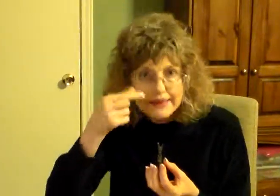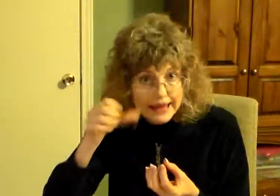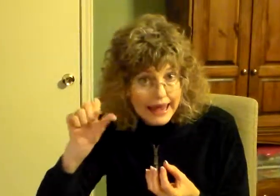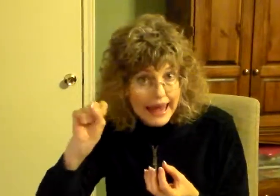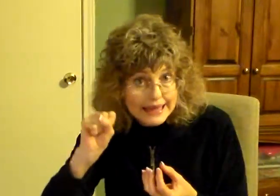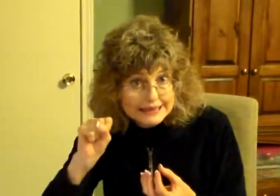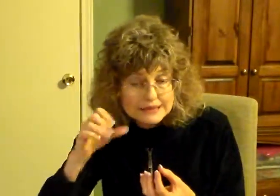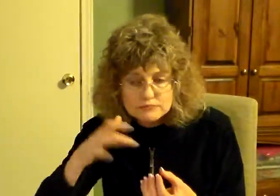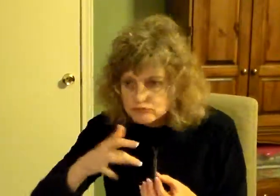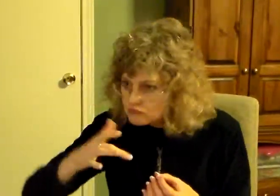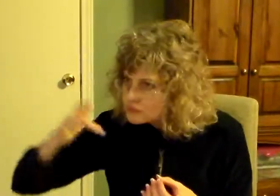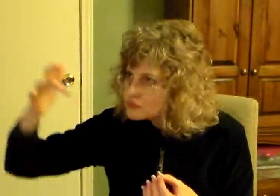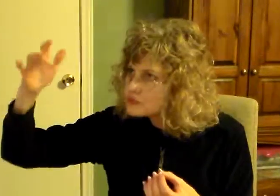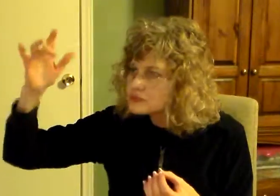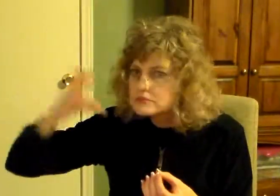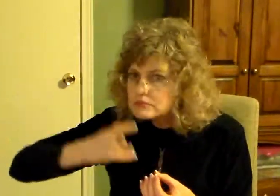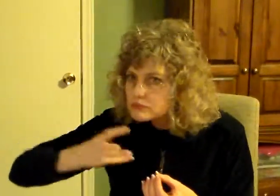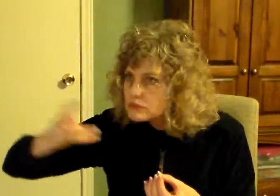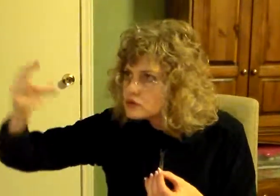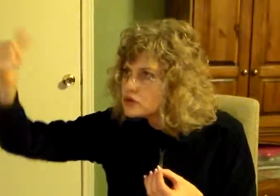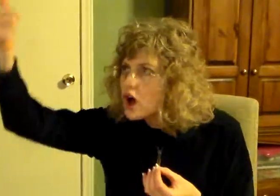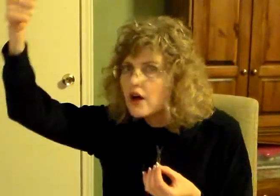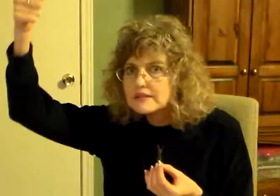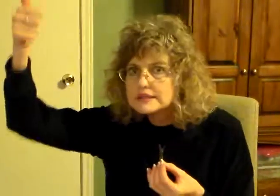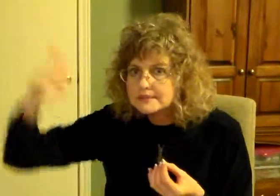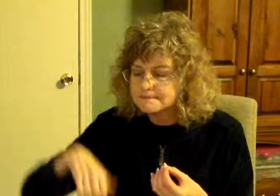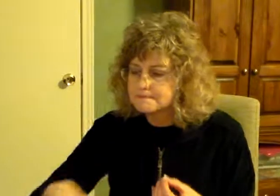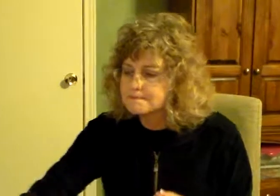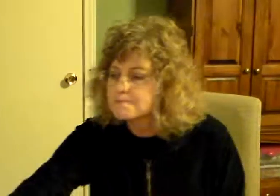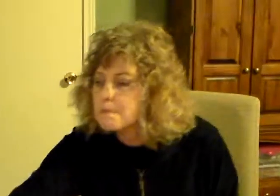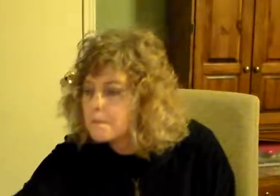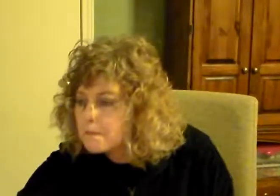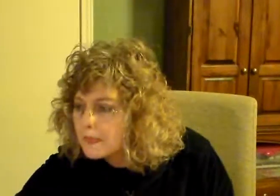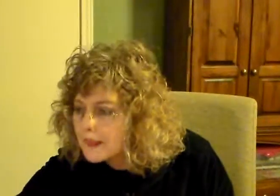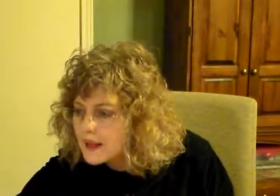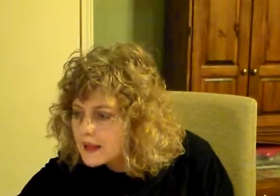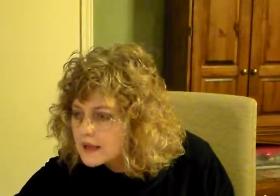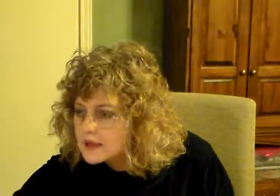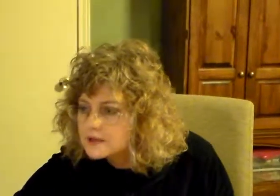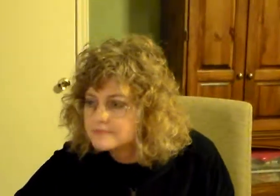decomposition of mercury oxide. The triangle over the arrow